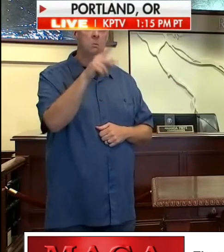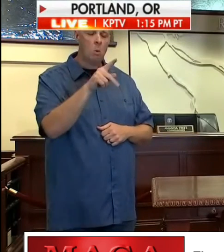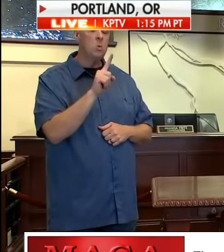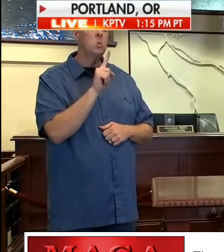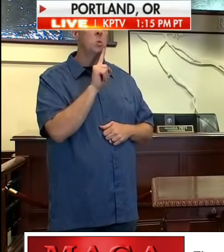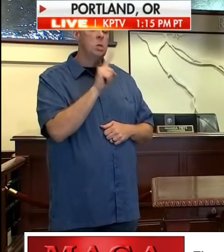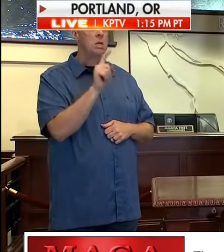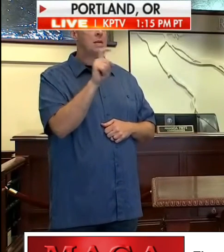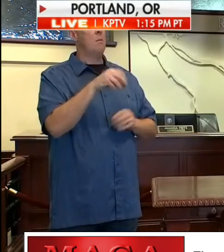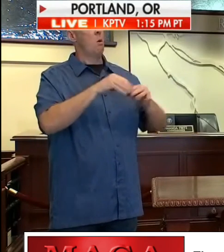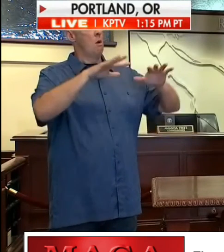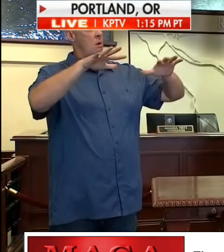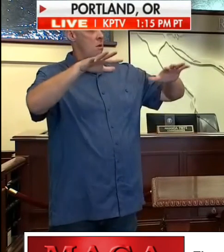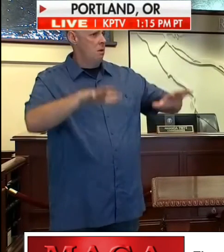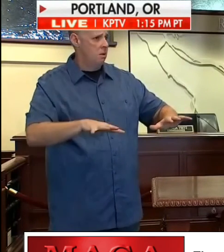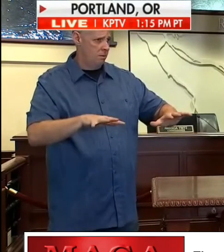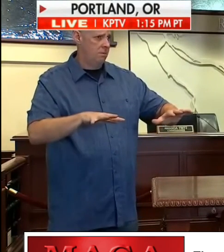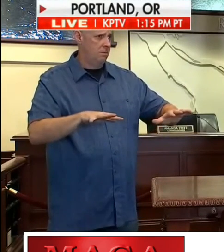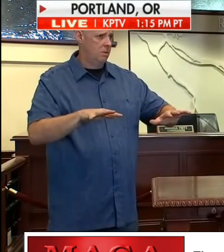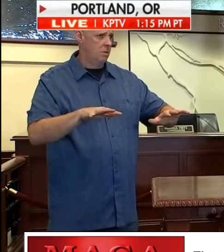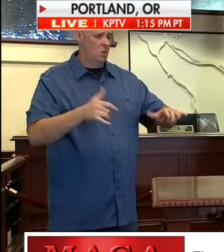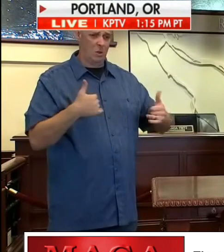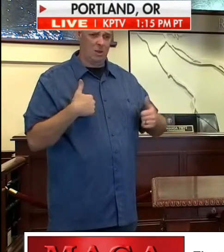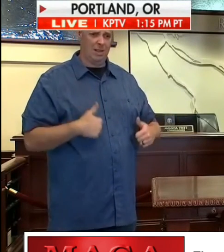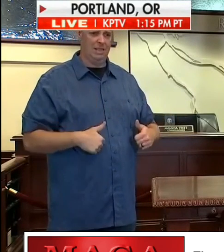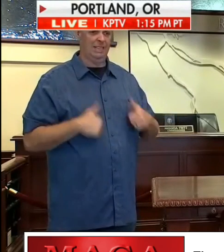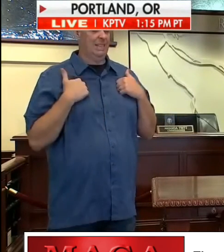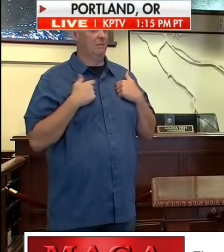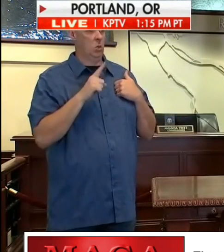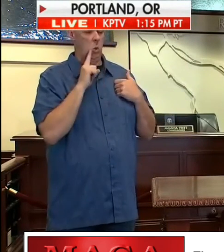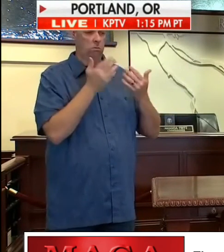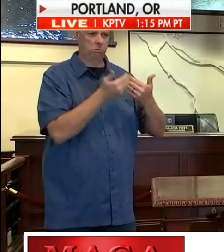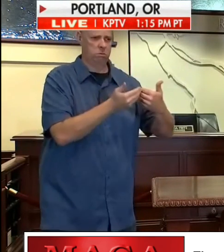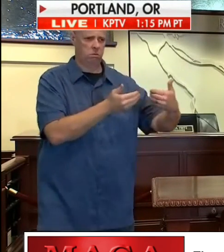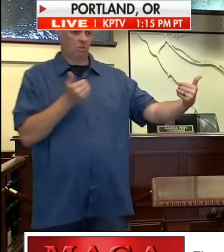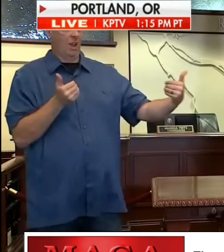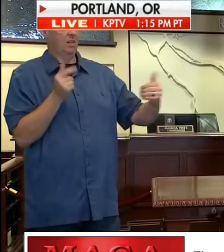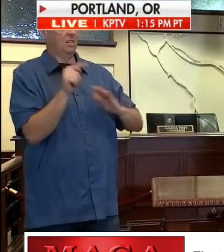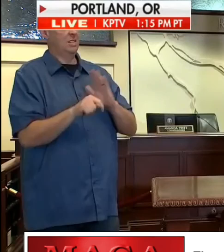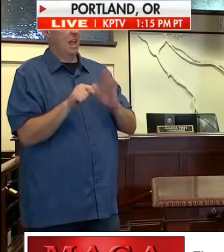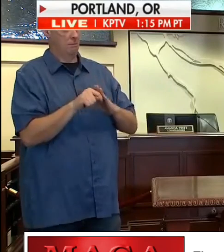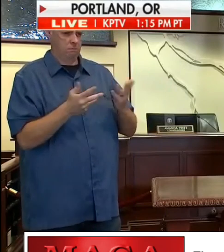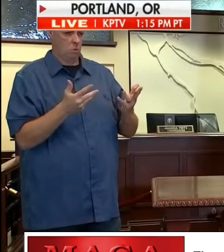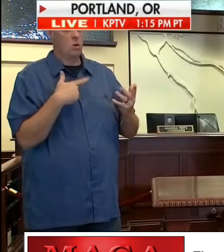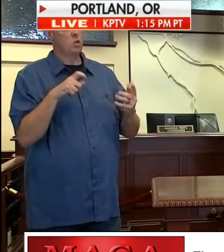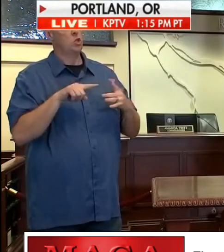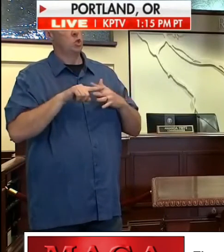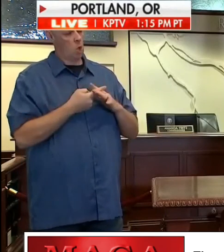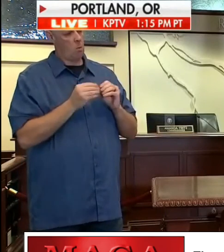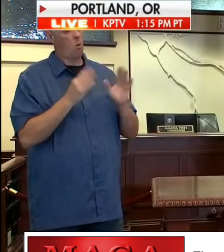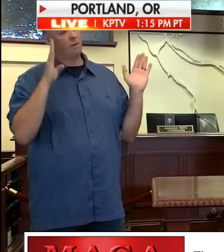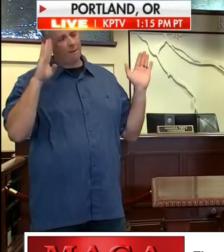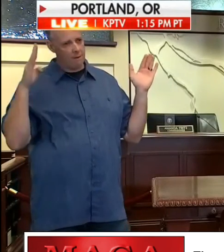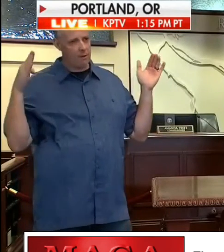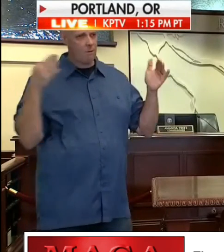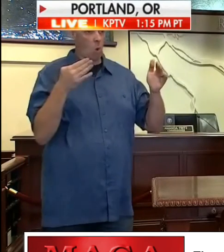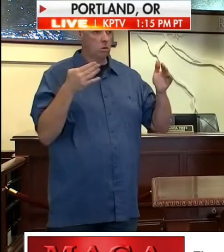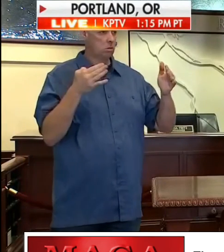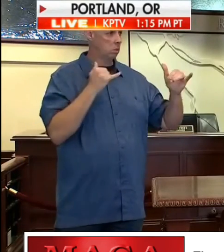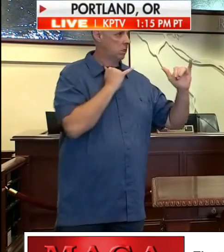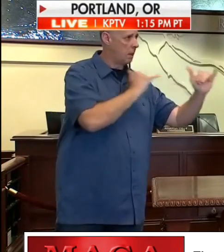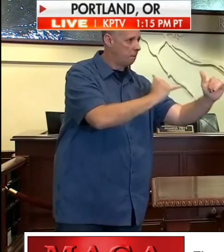desperately needs calm. We're living in an extremely divided era, And it's time for us to start focusing on what we have in